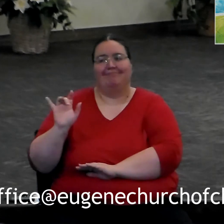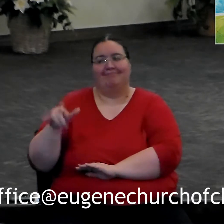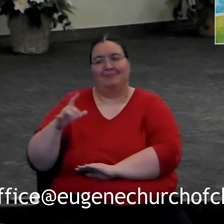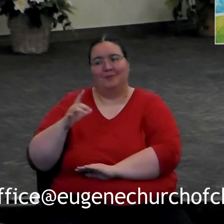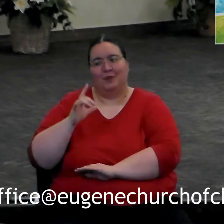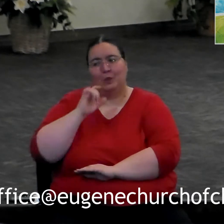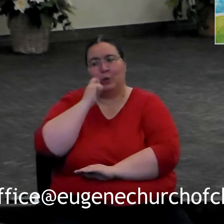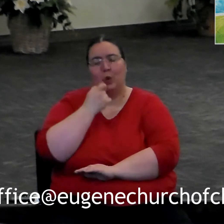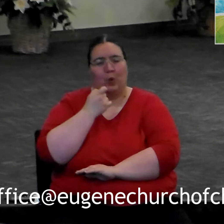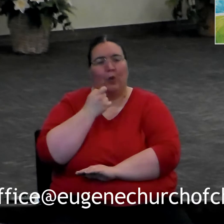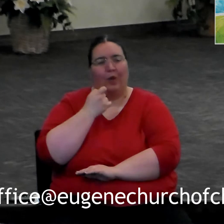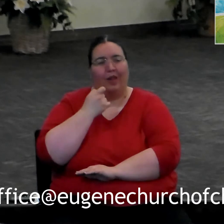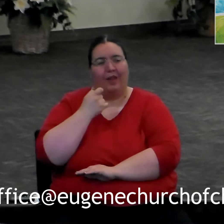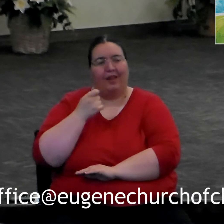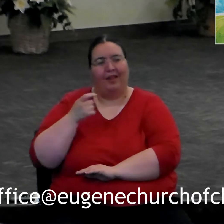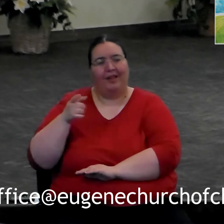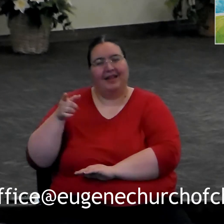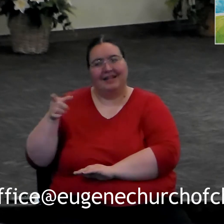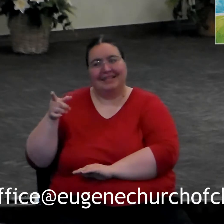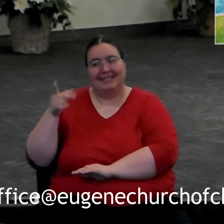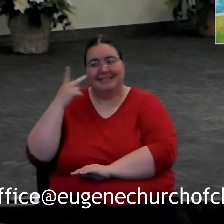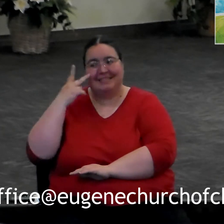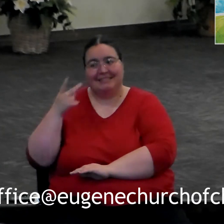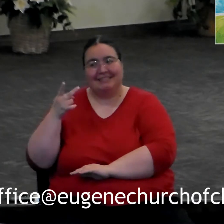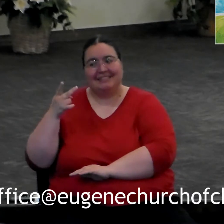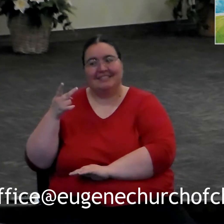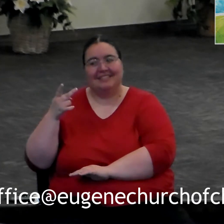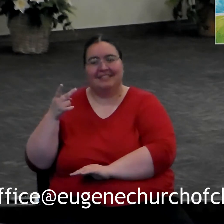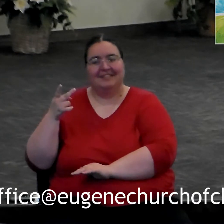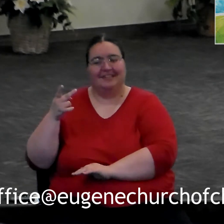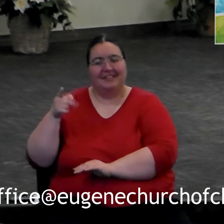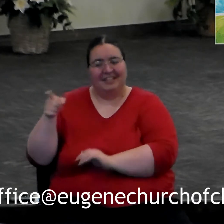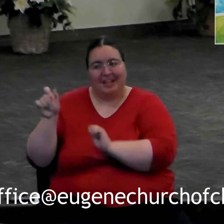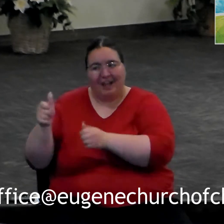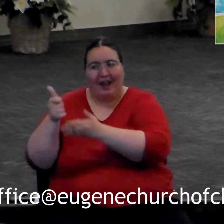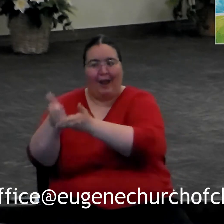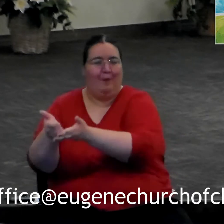might get to use a drill and that's cool. But he sees something that matters. People.